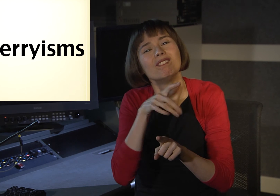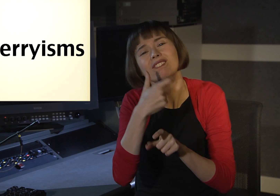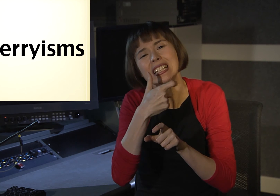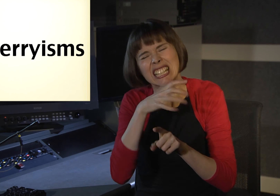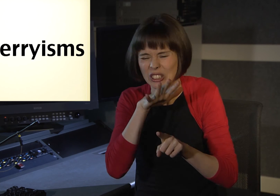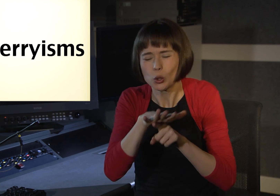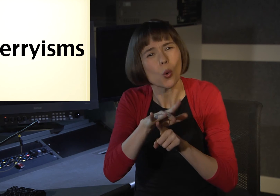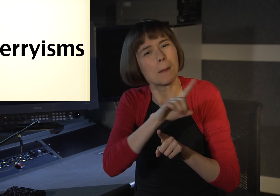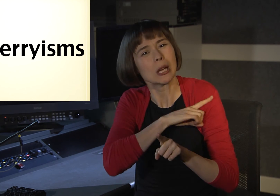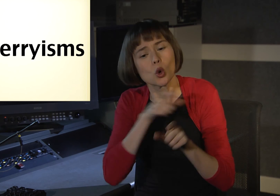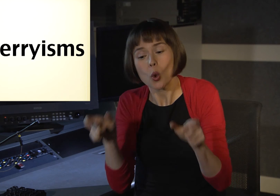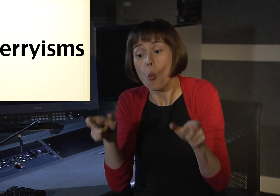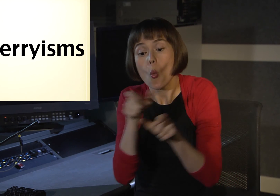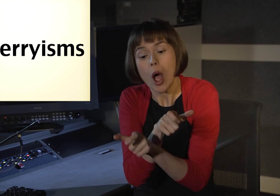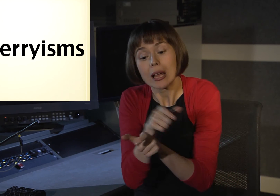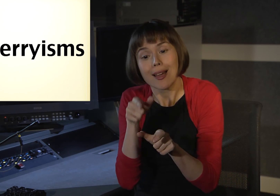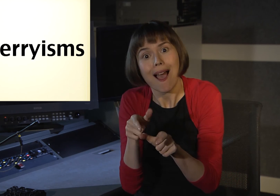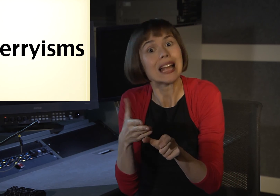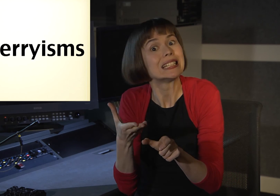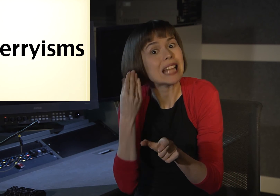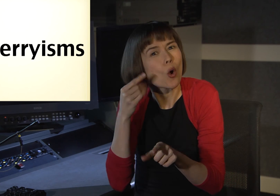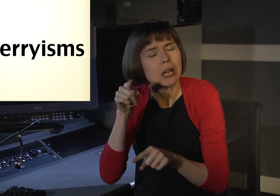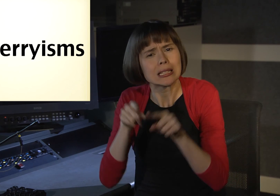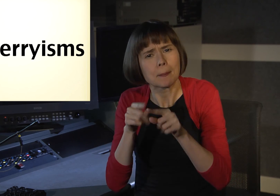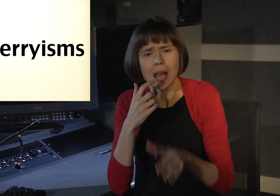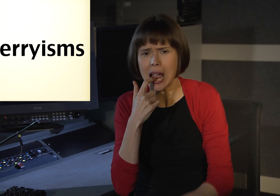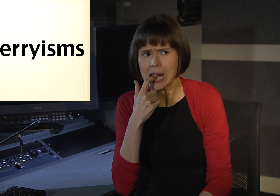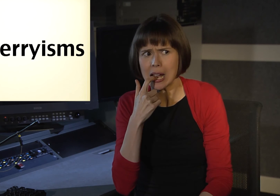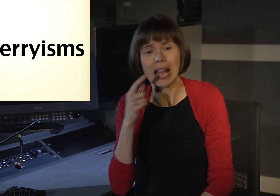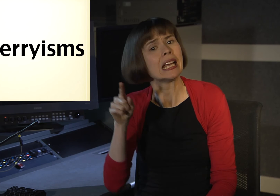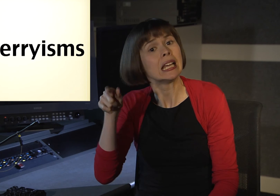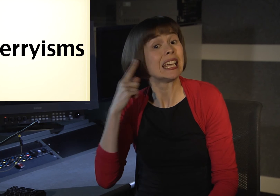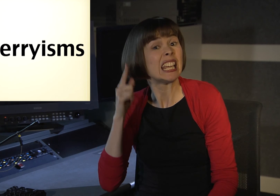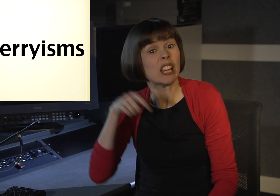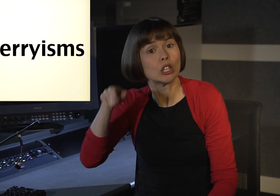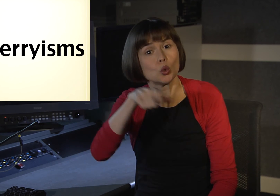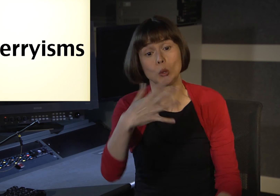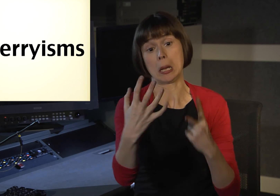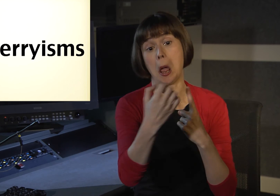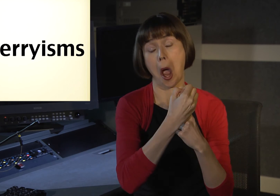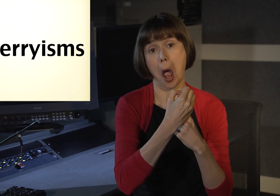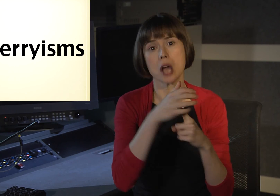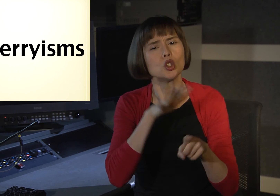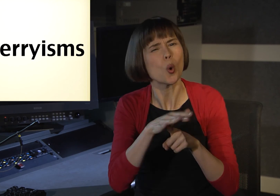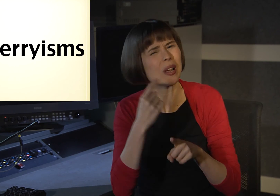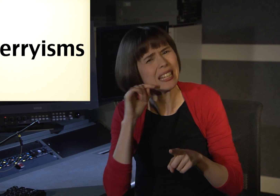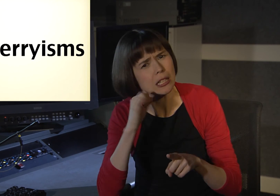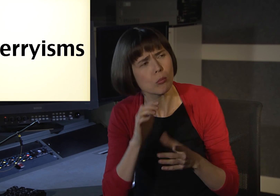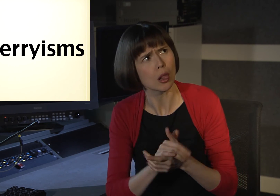the joke or the humour that comes with a malapropism or a Dogberryism is based on how the words sound similar. So,